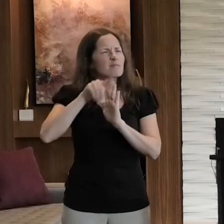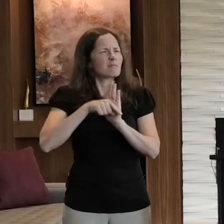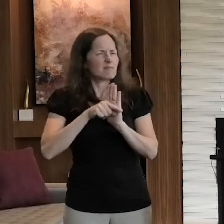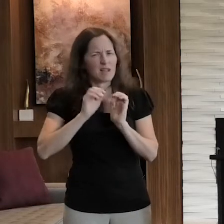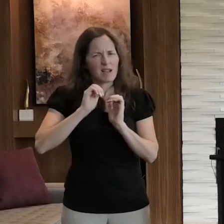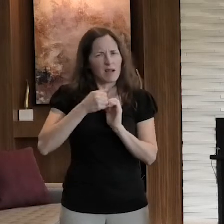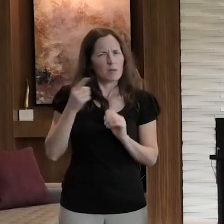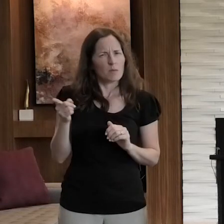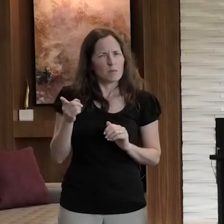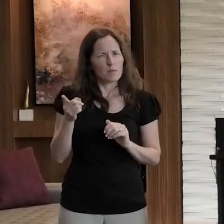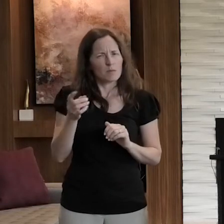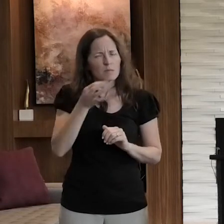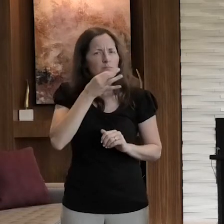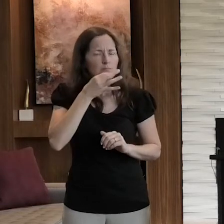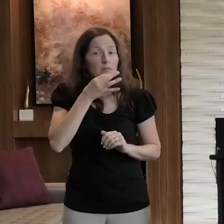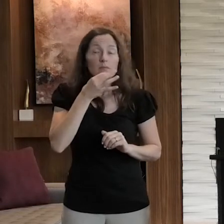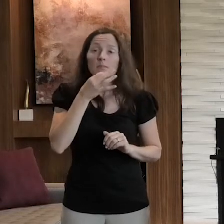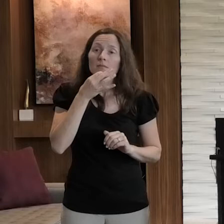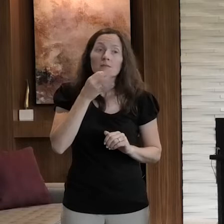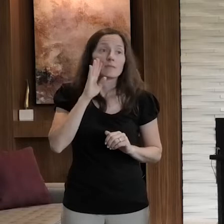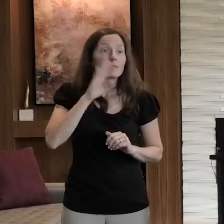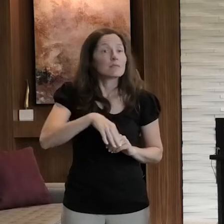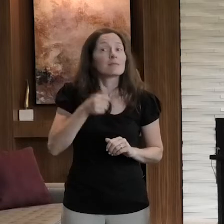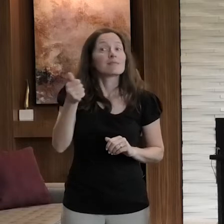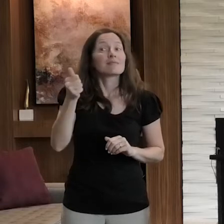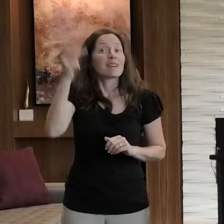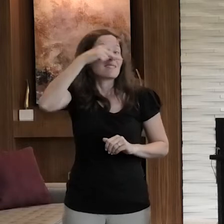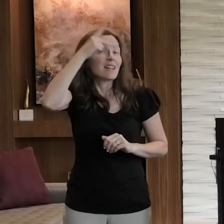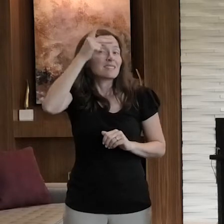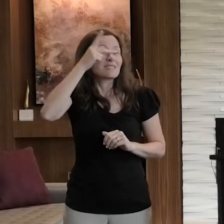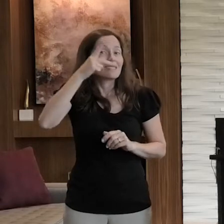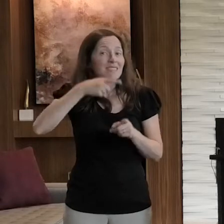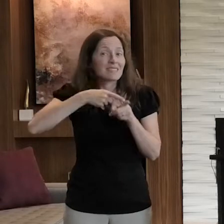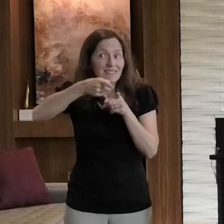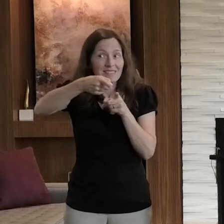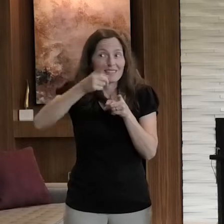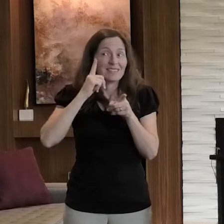there. And did you know he was a philosophy major in college?